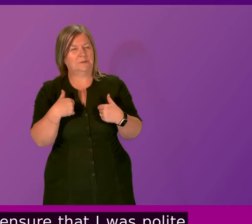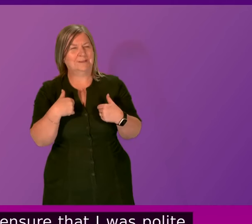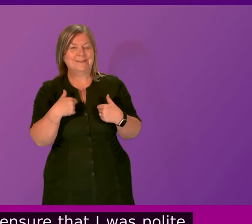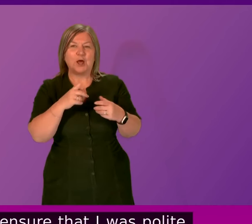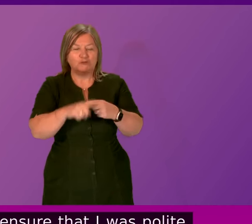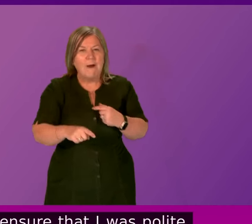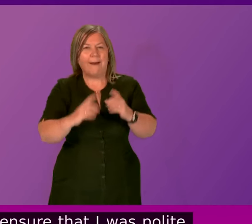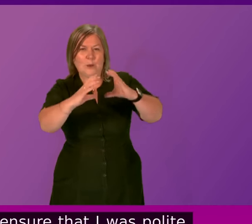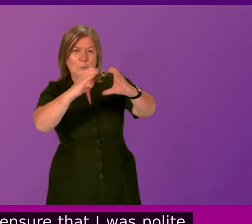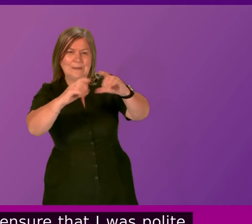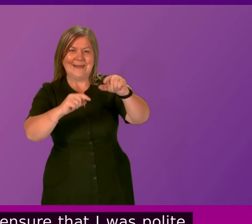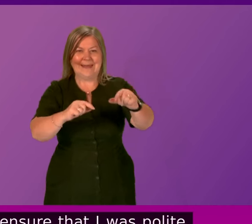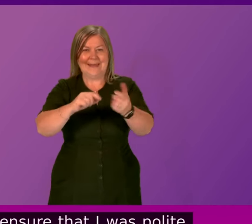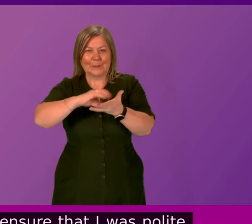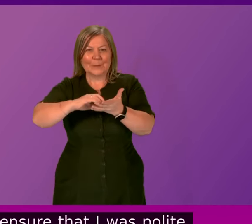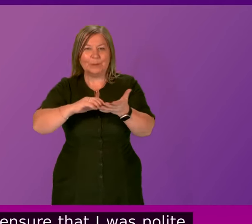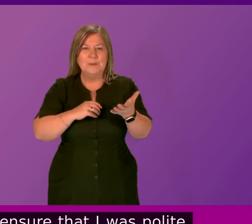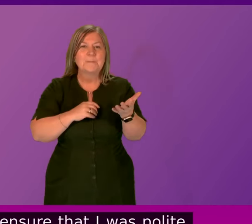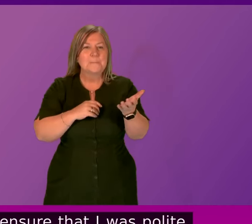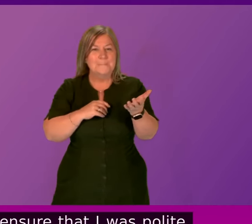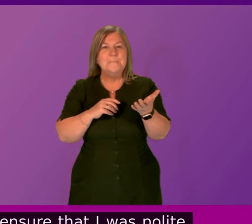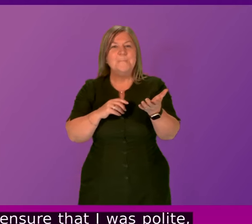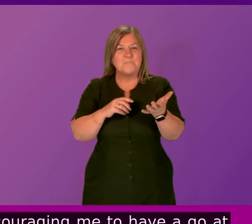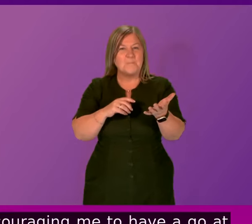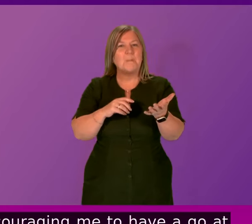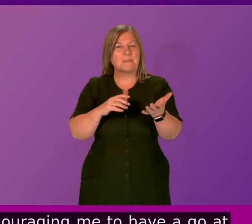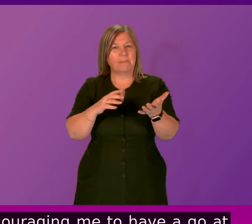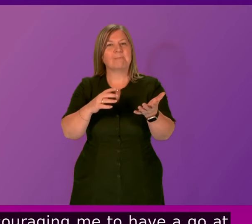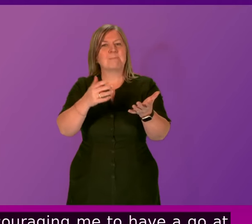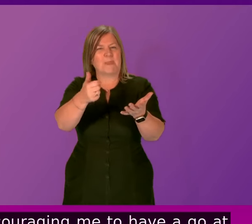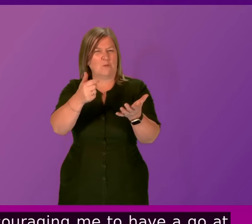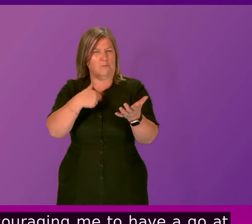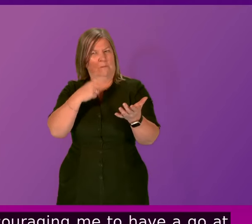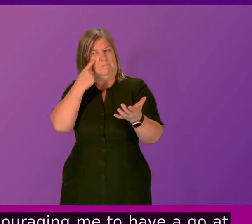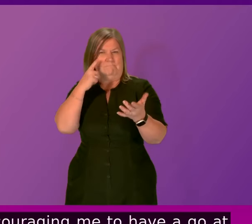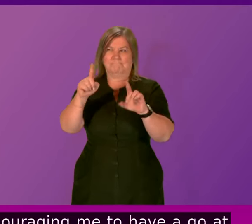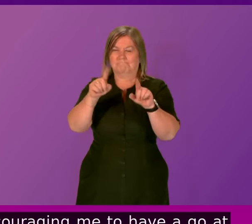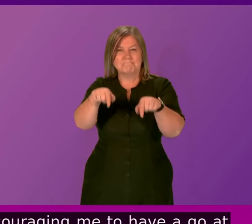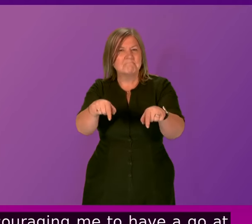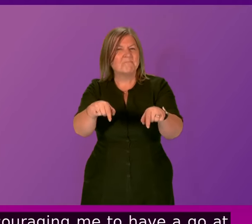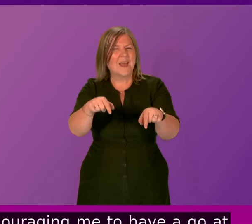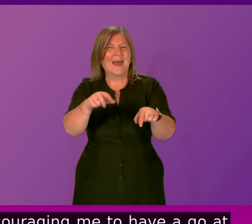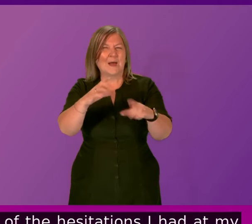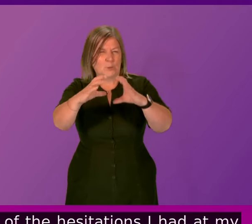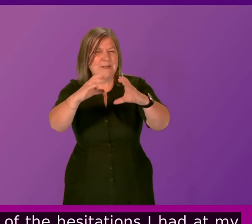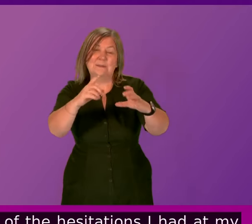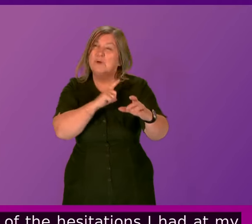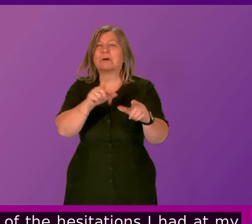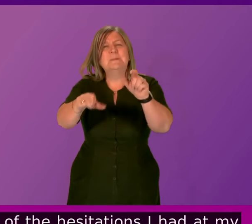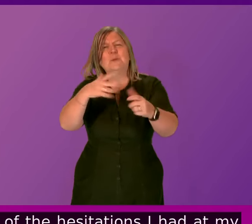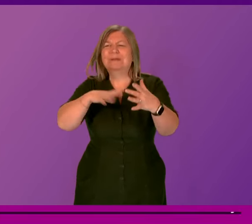a go at communicating regardless of the hesitations I had at my abilities, because everyone needs